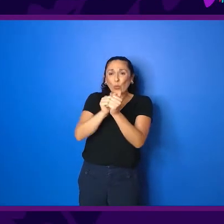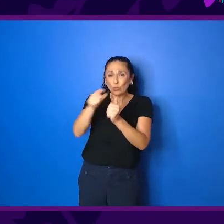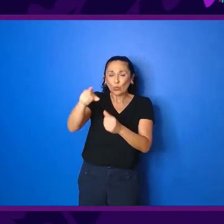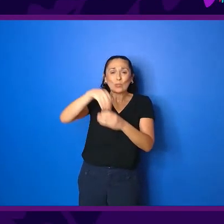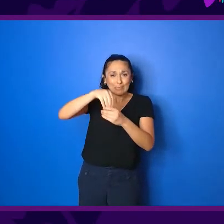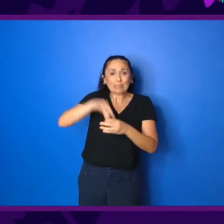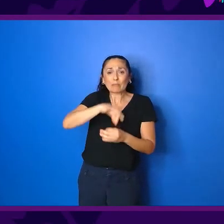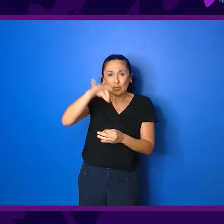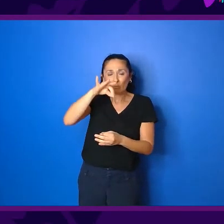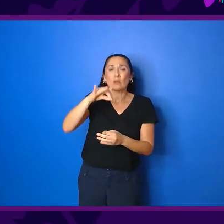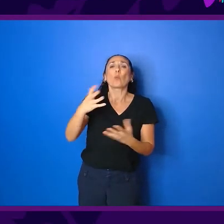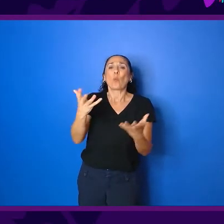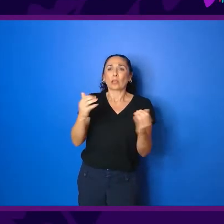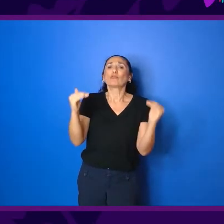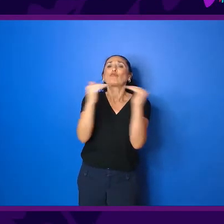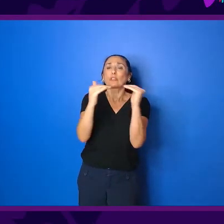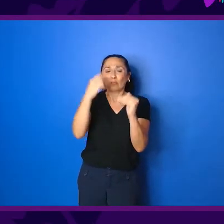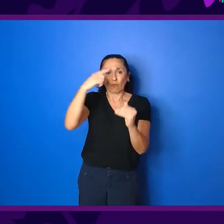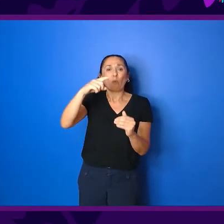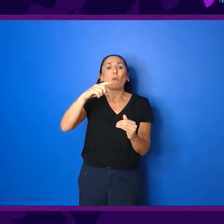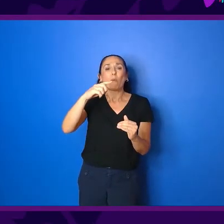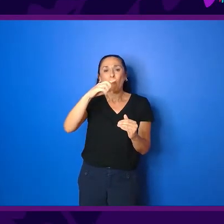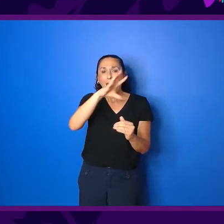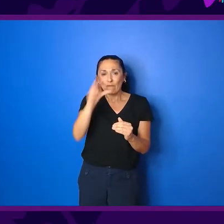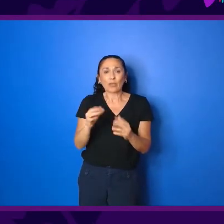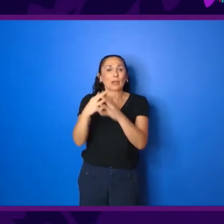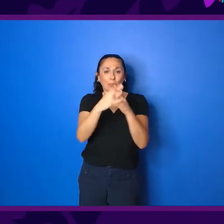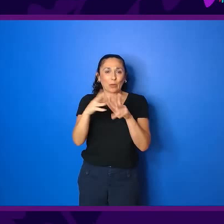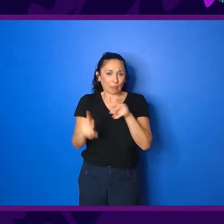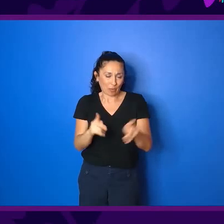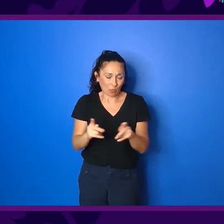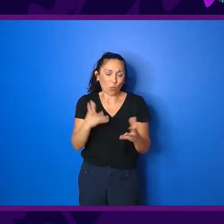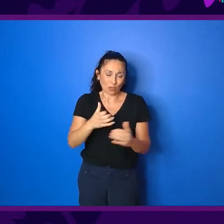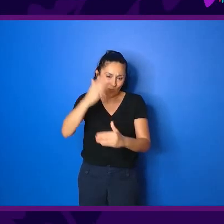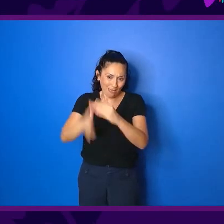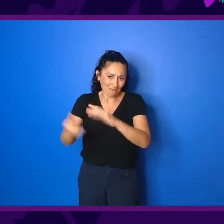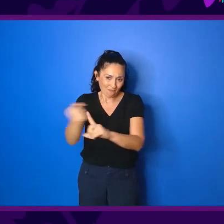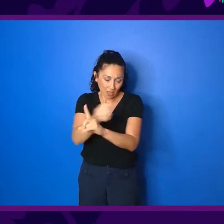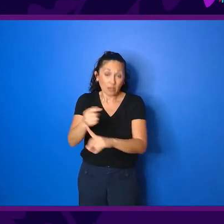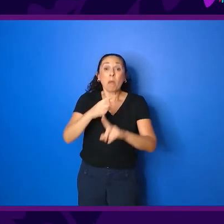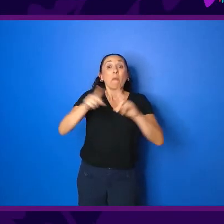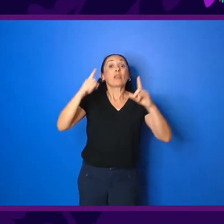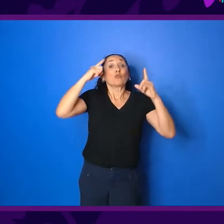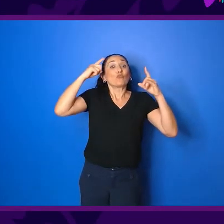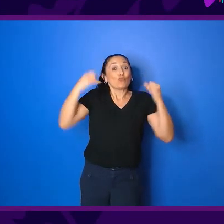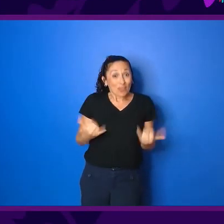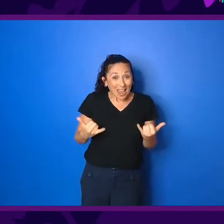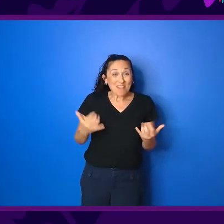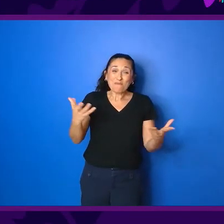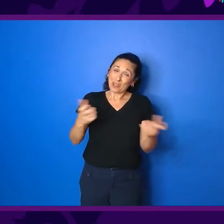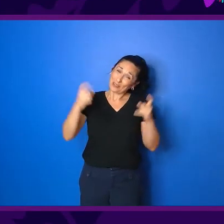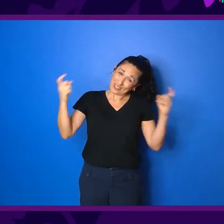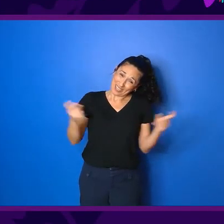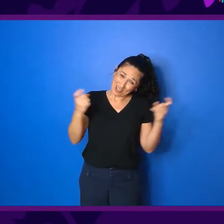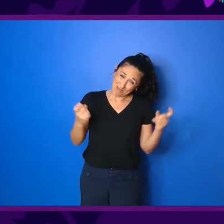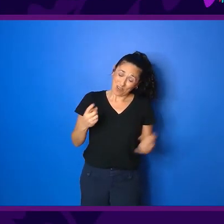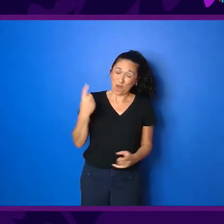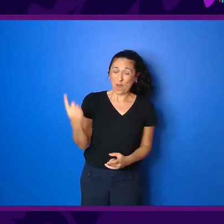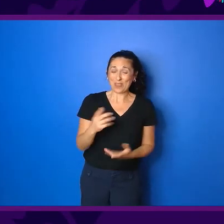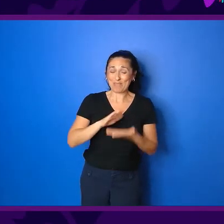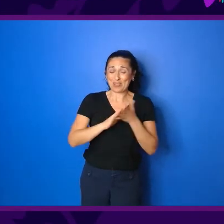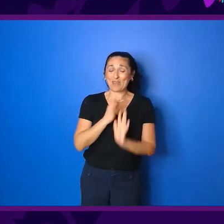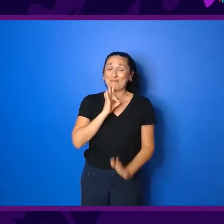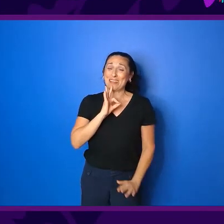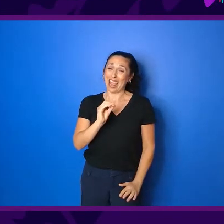together that we can end this. But today we want to have a party. We want to celebrate. You know, you're only 90 once. And so I want to